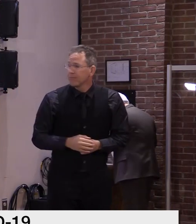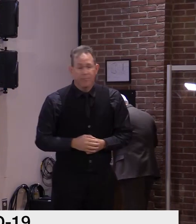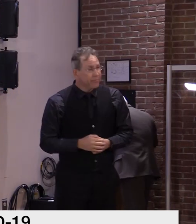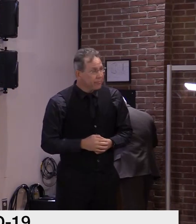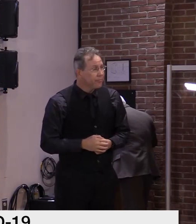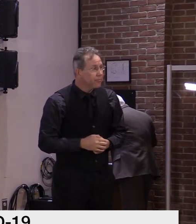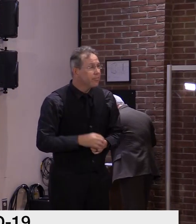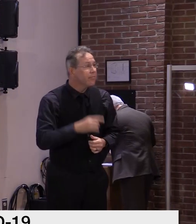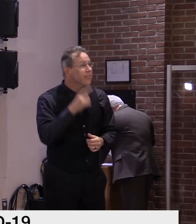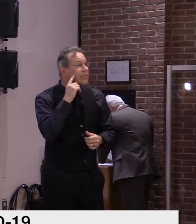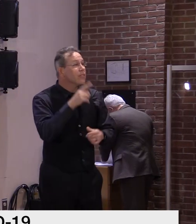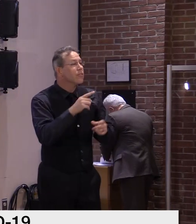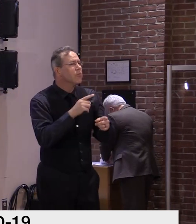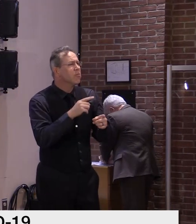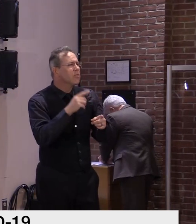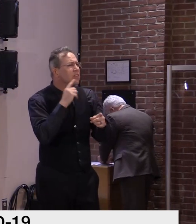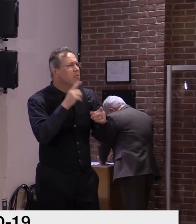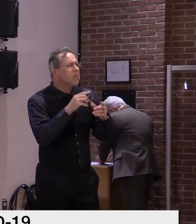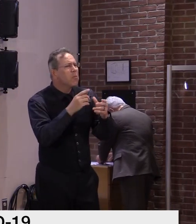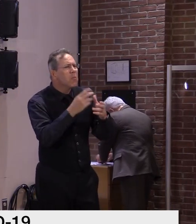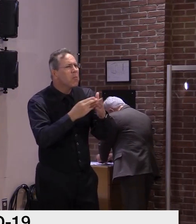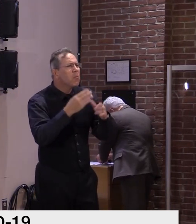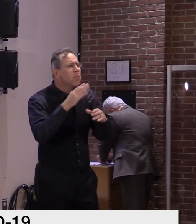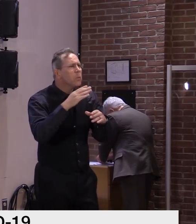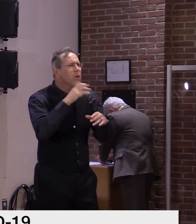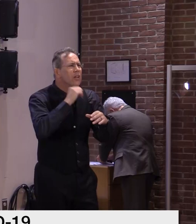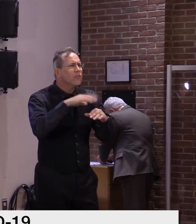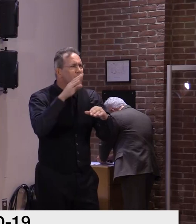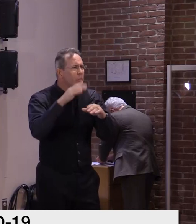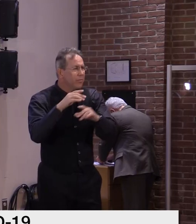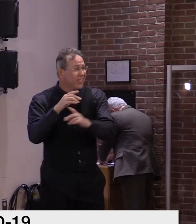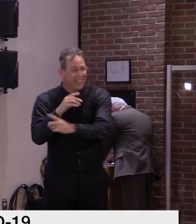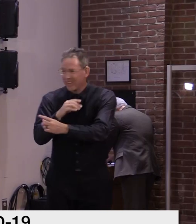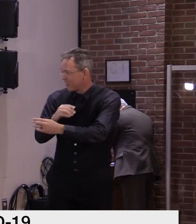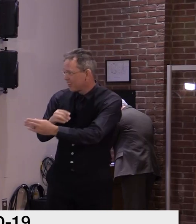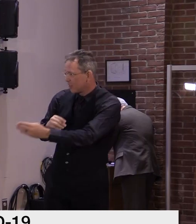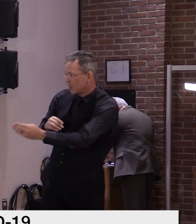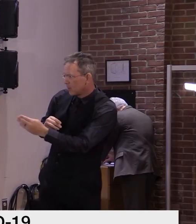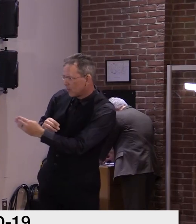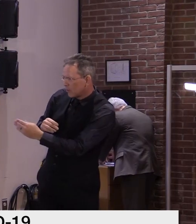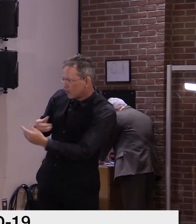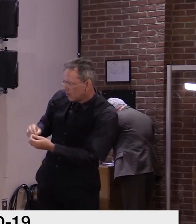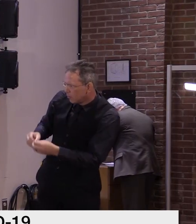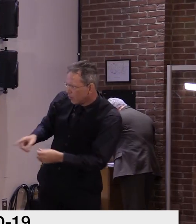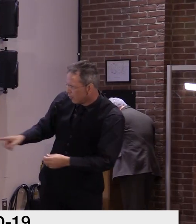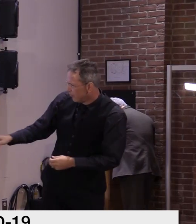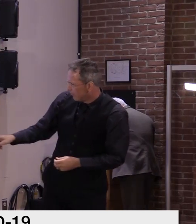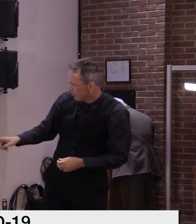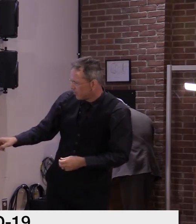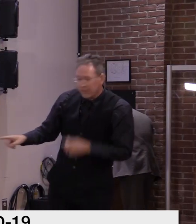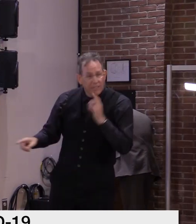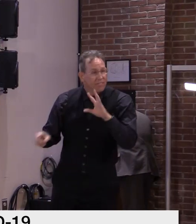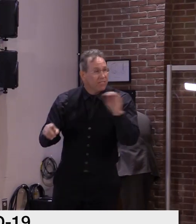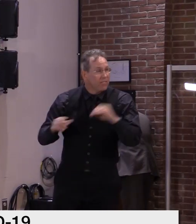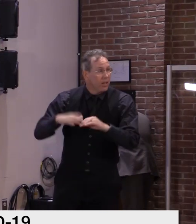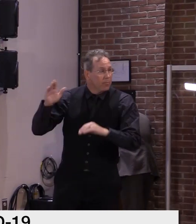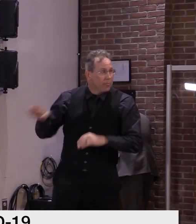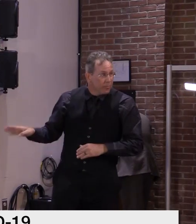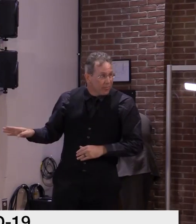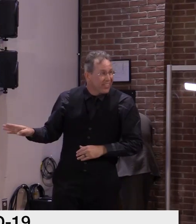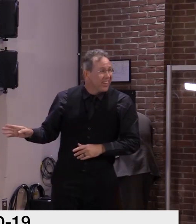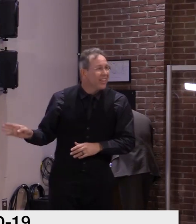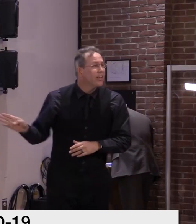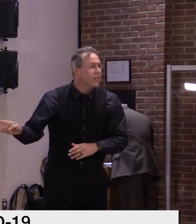while we're closer to the national average on those 30 and younger, but we do want to acknowledge the improvement that we've seen in that 30 and